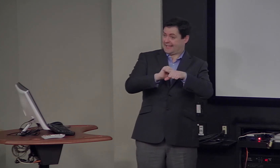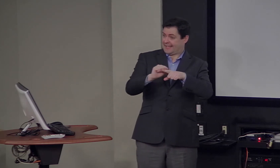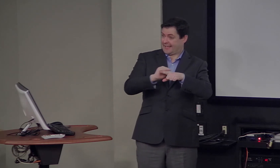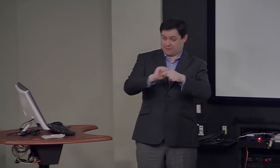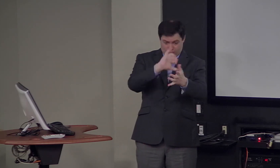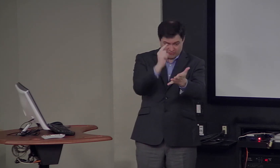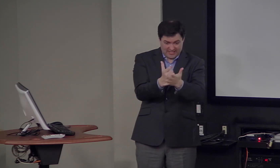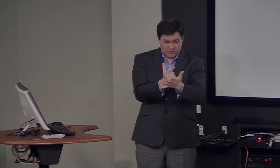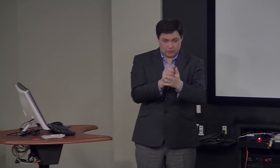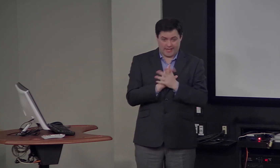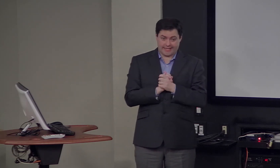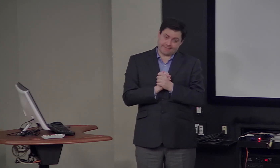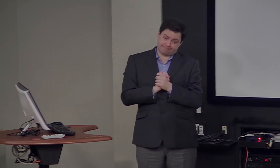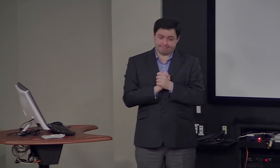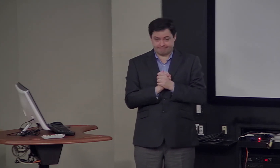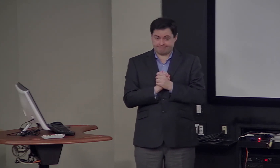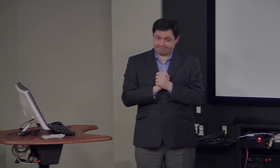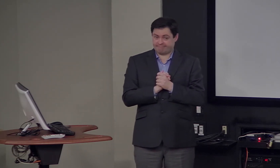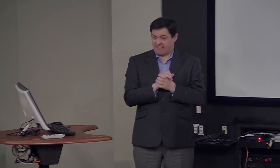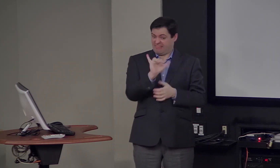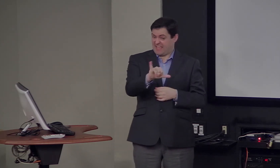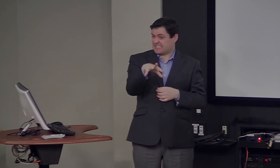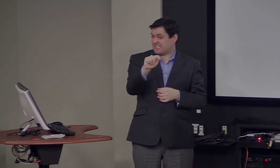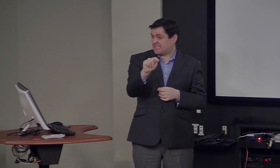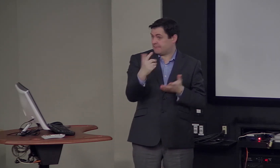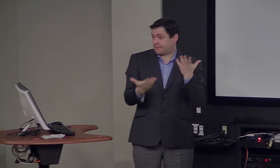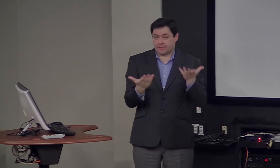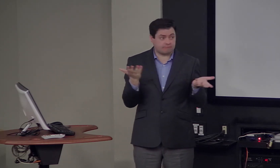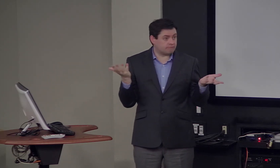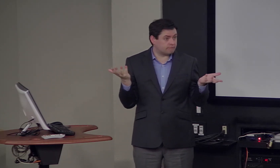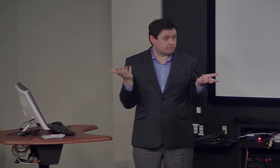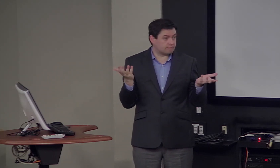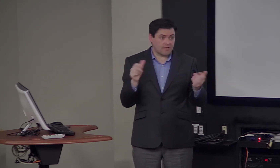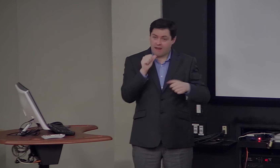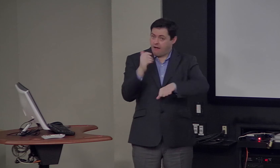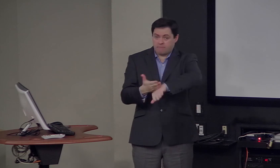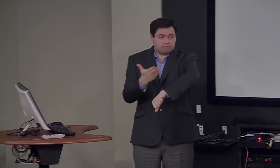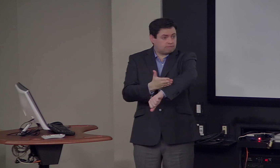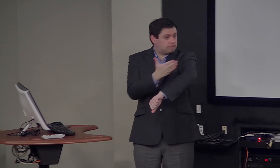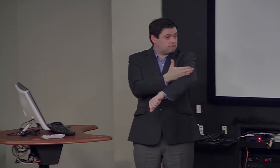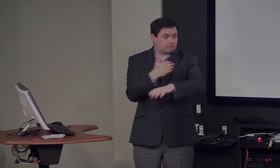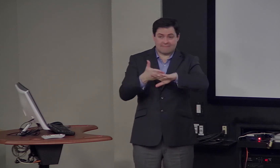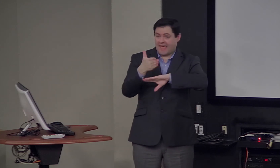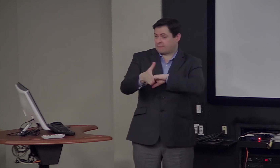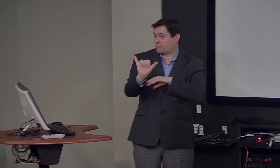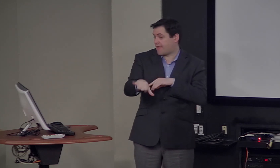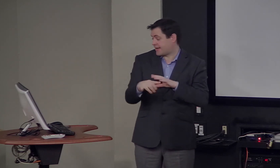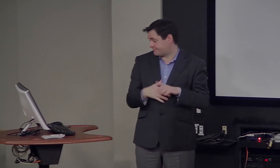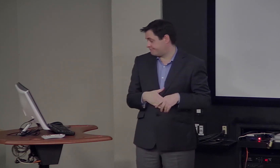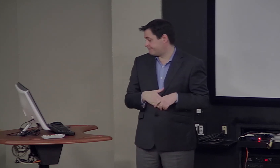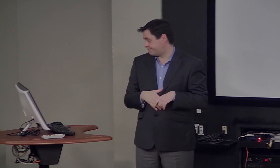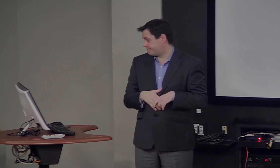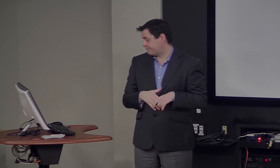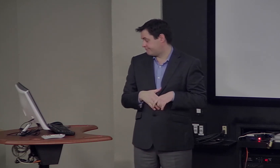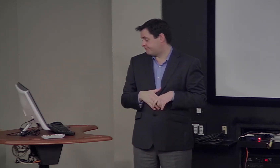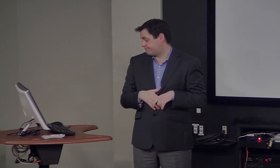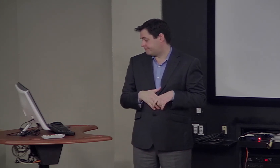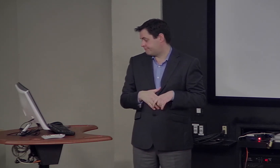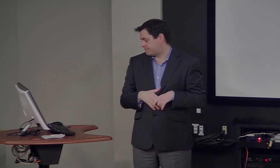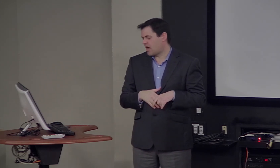began declining as a result of age. So with that being the case, we train interpreters, and perhaps the level that they attain at graduation is the level that they